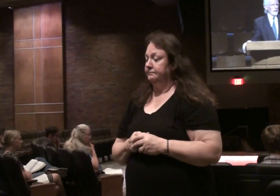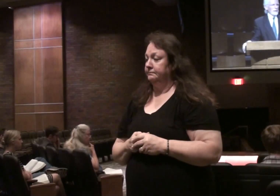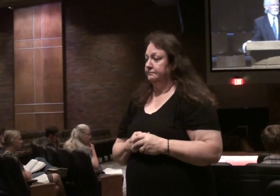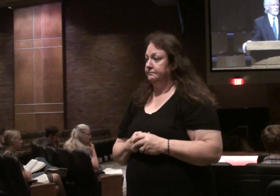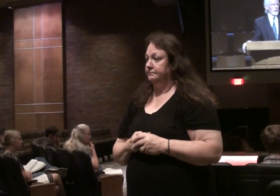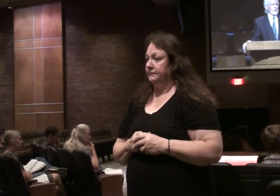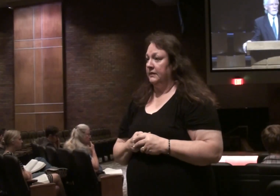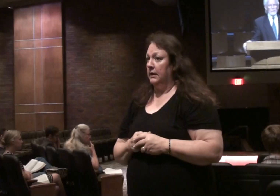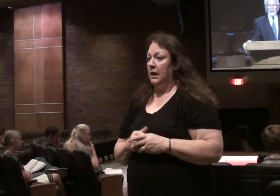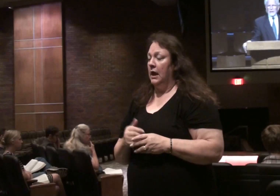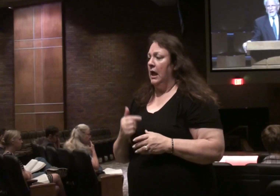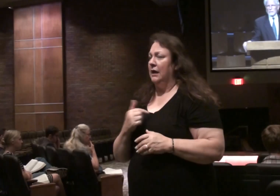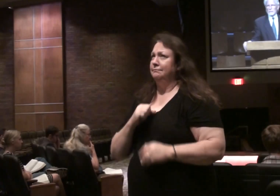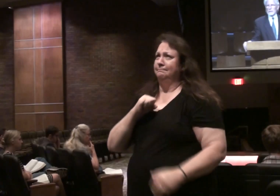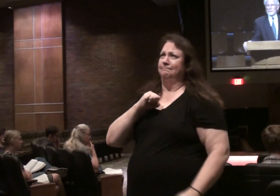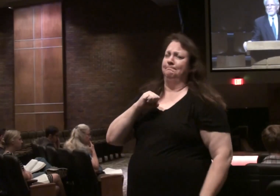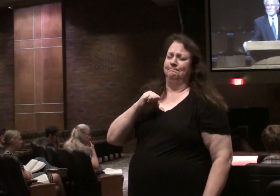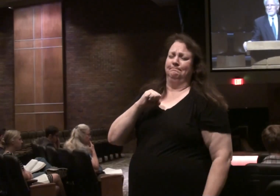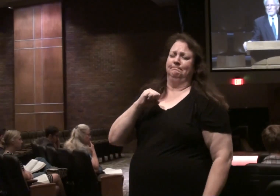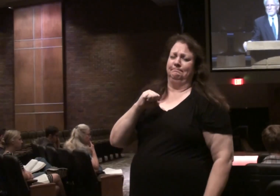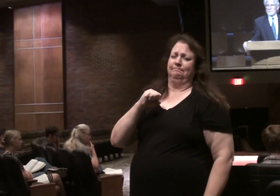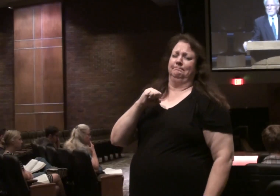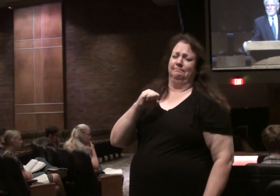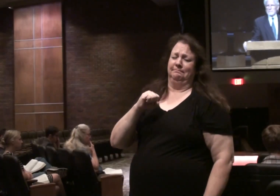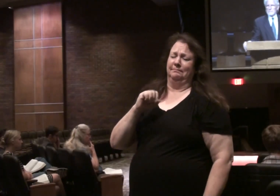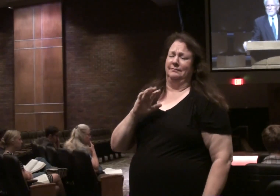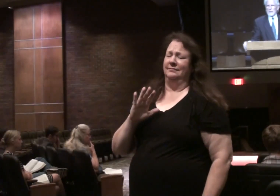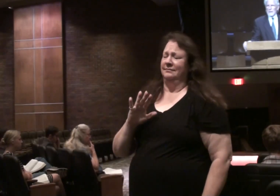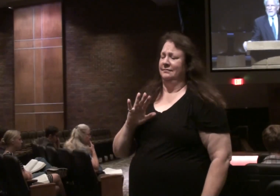rather than trying to fight against it